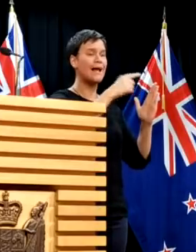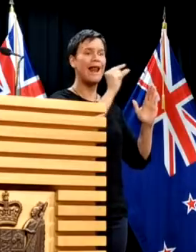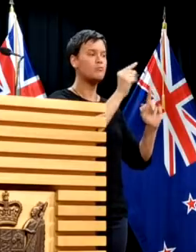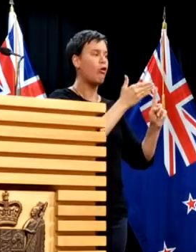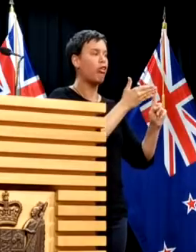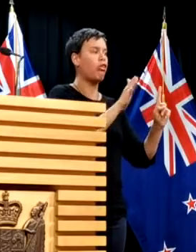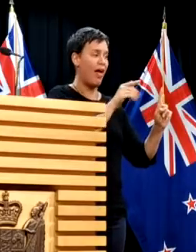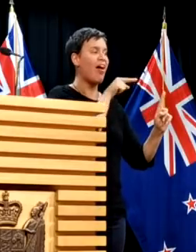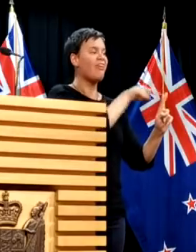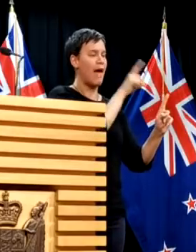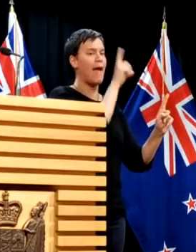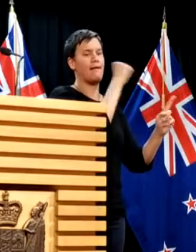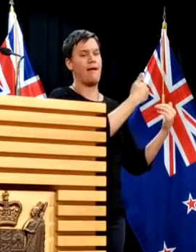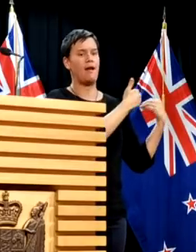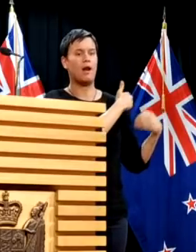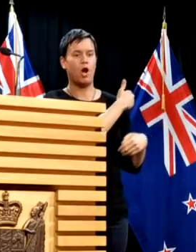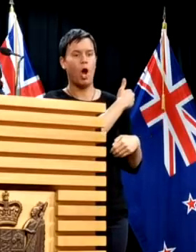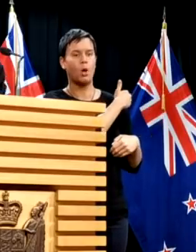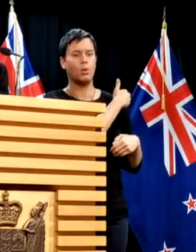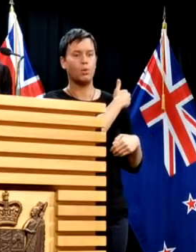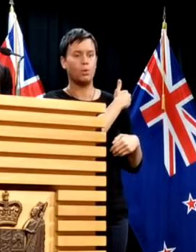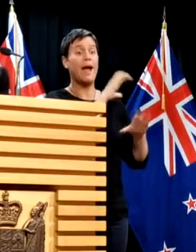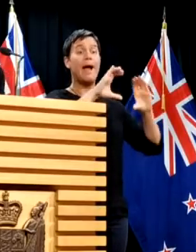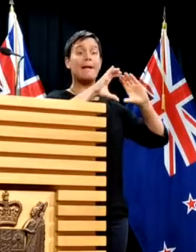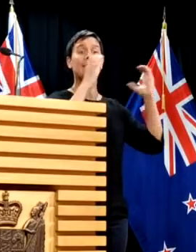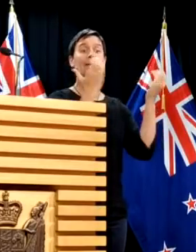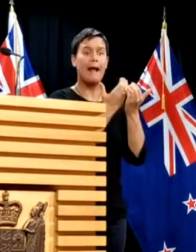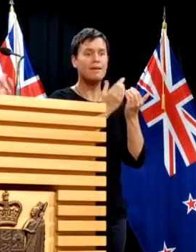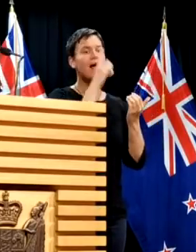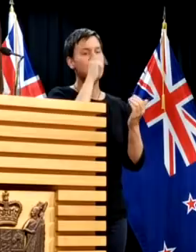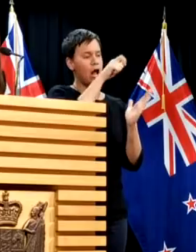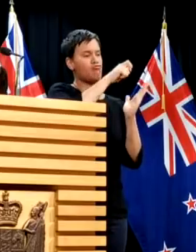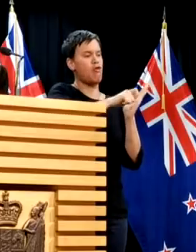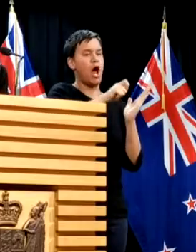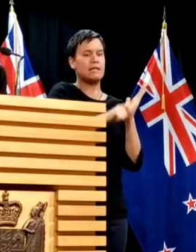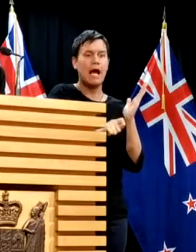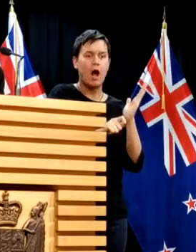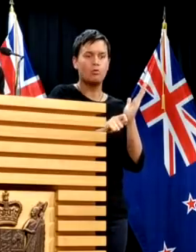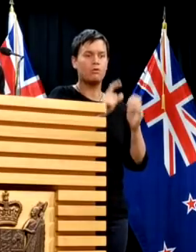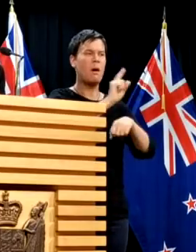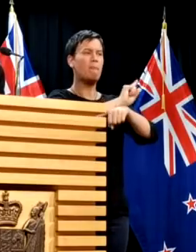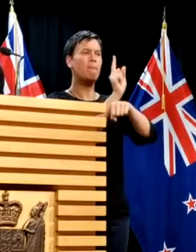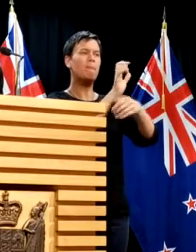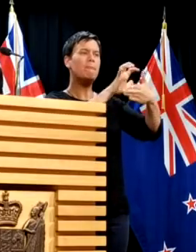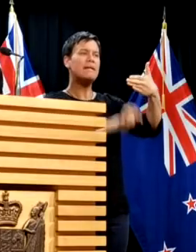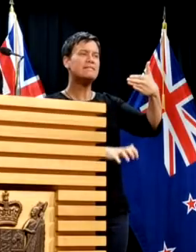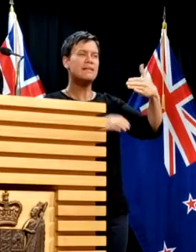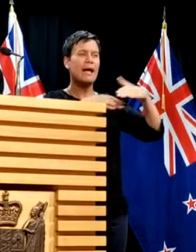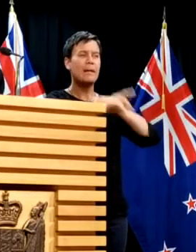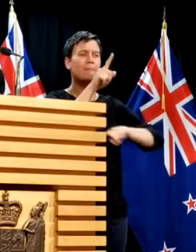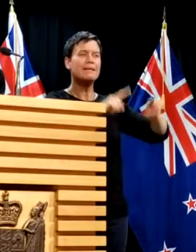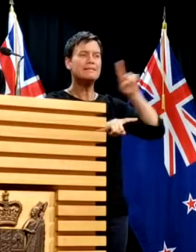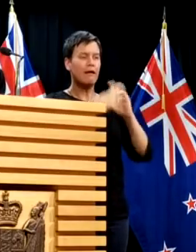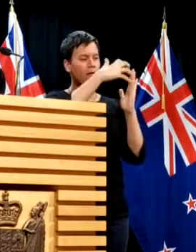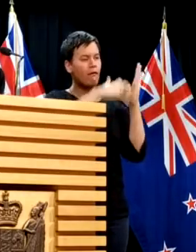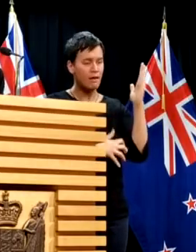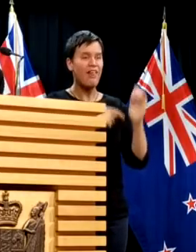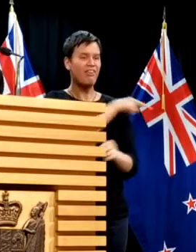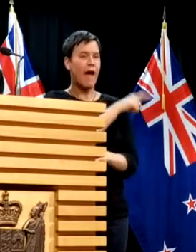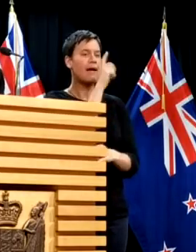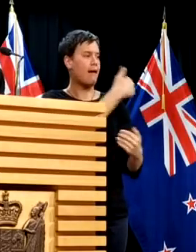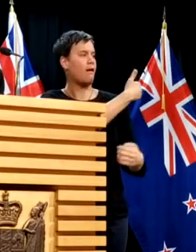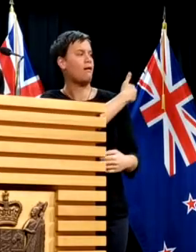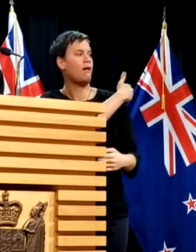that is required, and it may be noted in the cabinet minute on a key issue. So it's almost an iteration of an agree to disagree provision